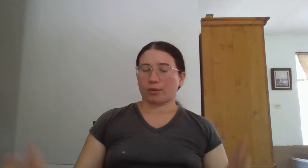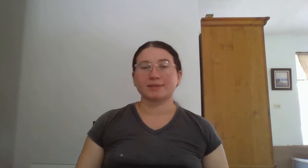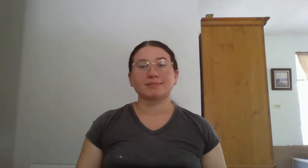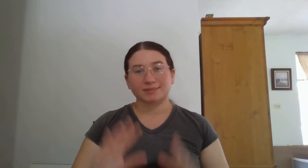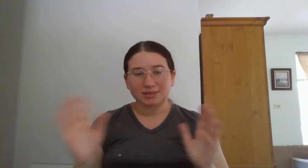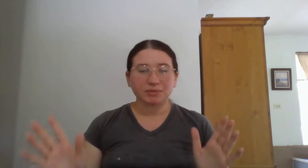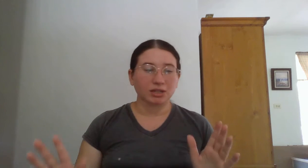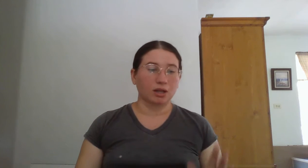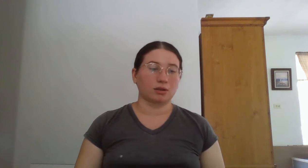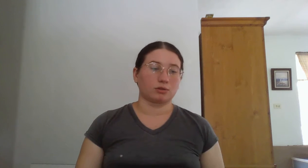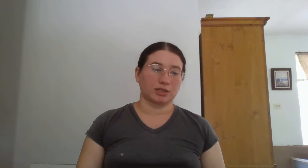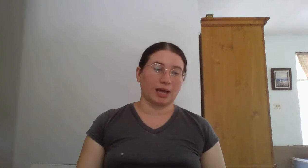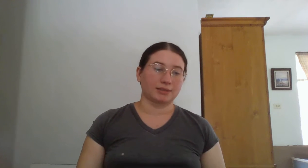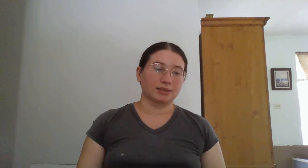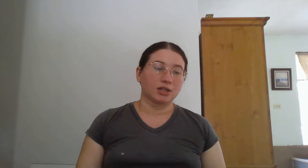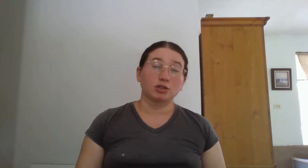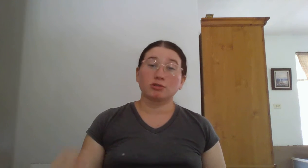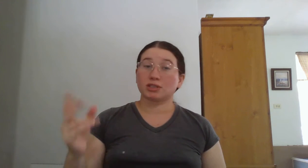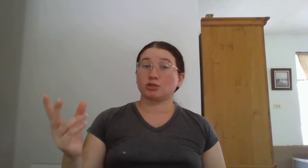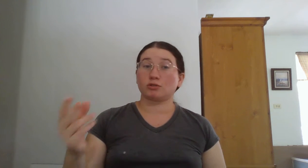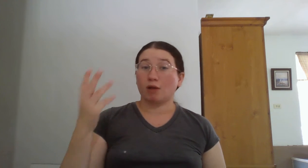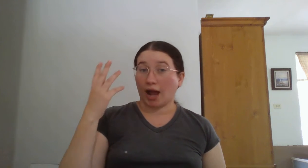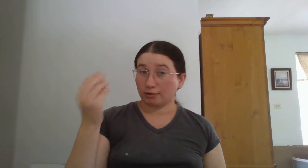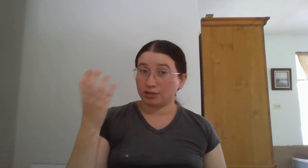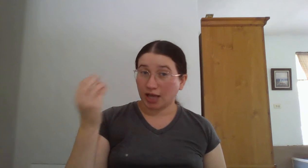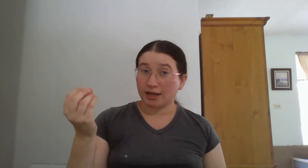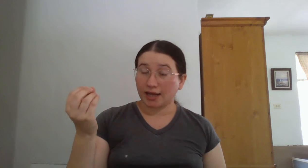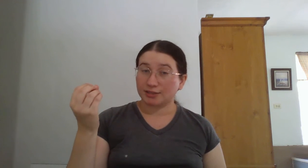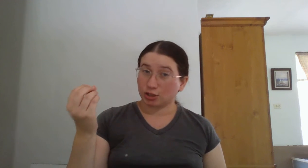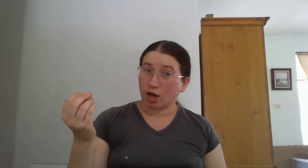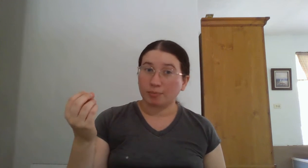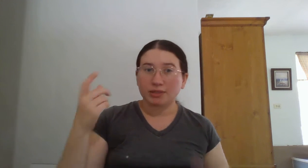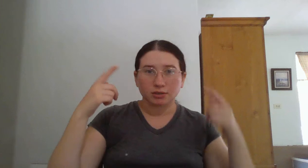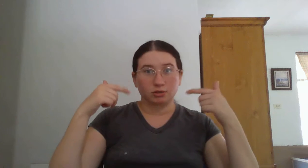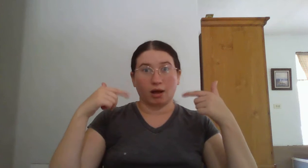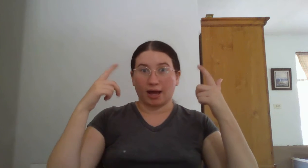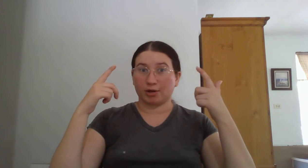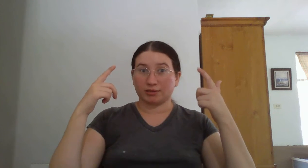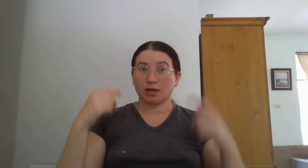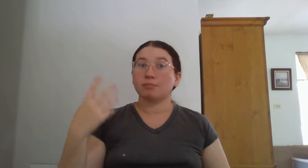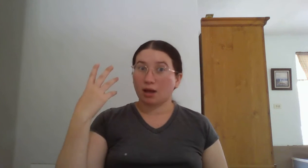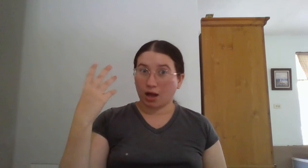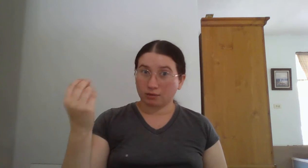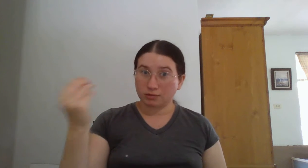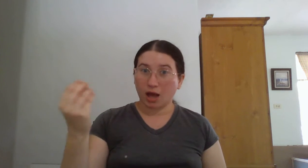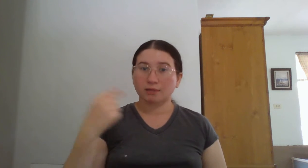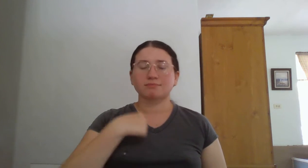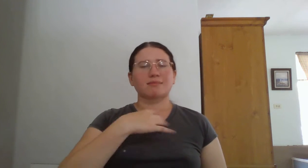right? Something along those lines. You can do outside as the topic, so eyebrows up.